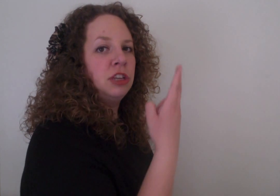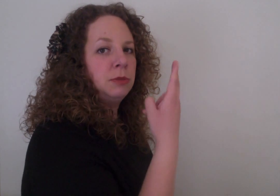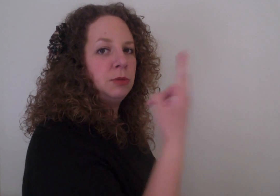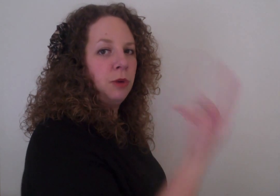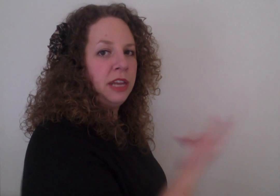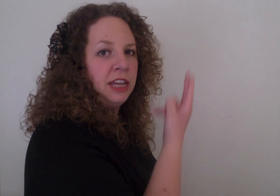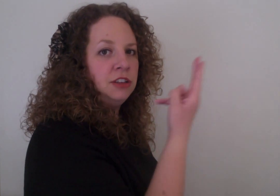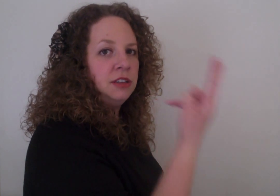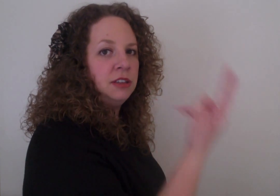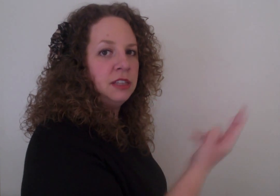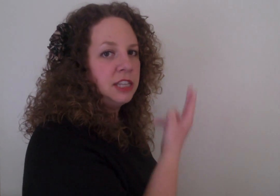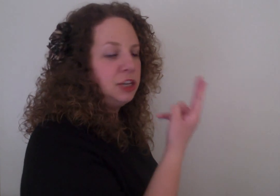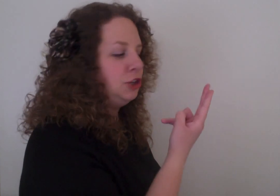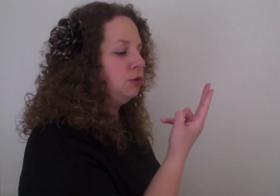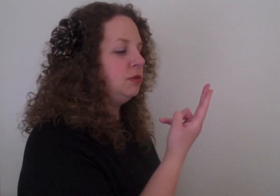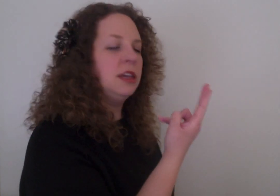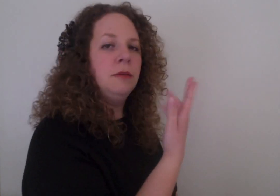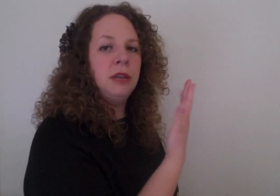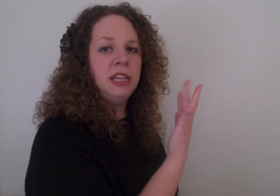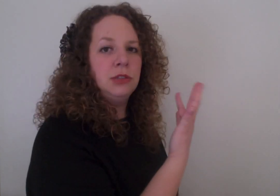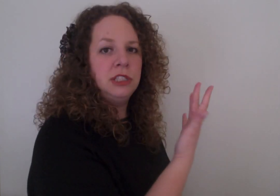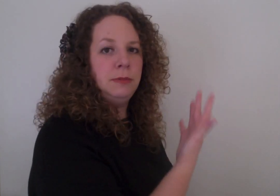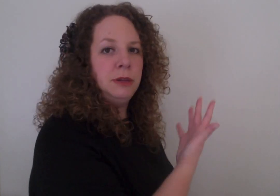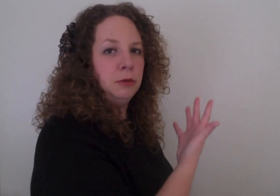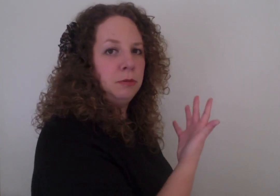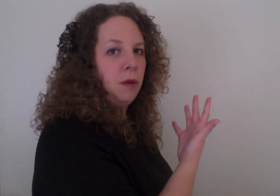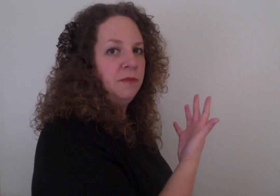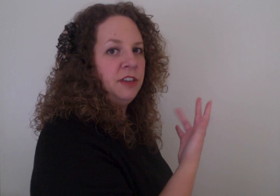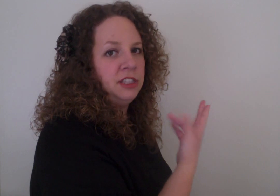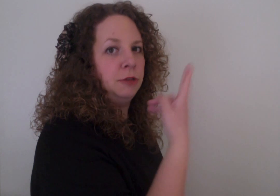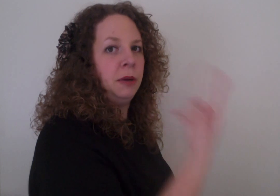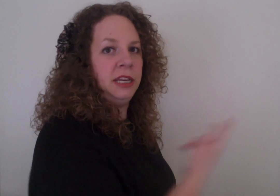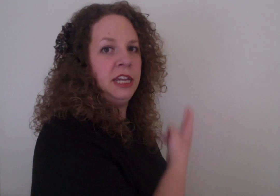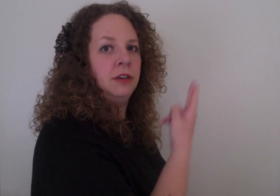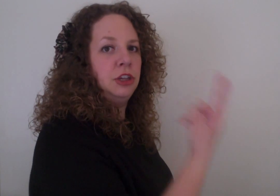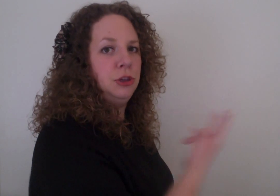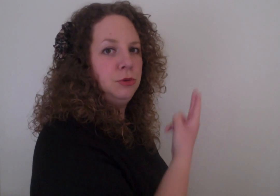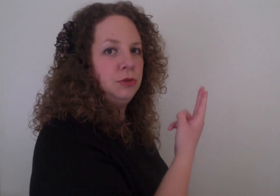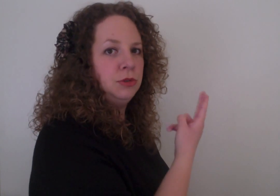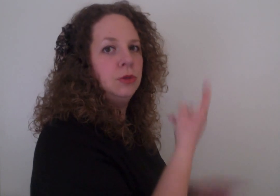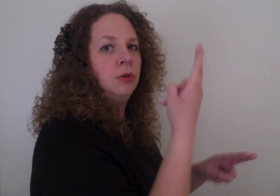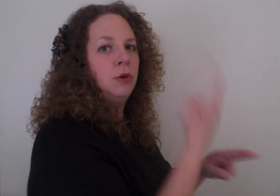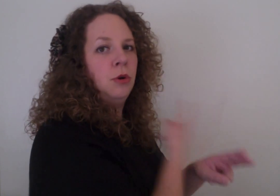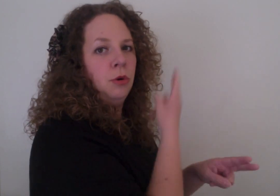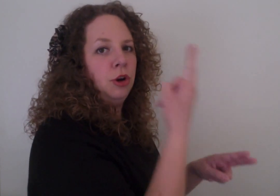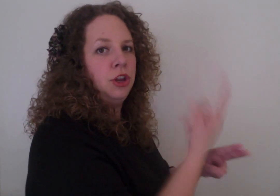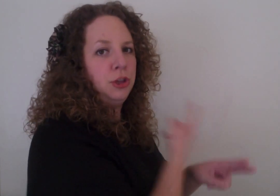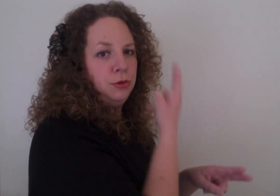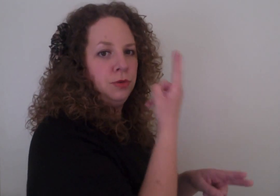with one hand, the sign use, but it is going to be your palm facing your body. Use or use.